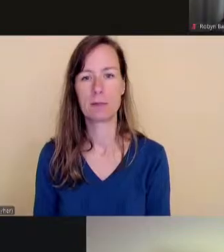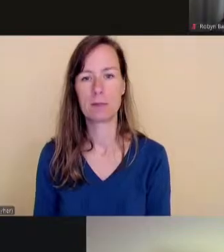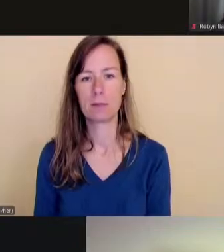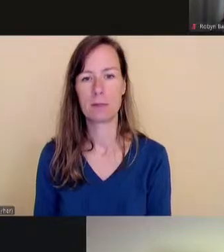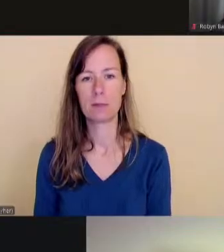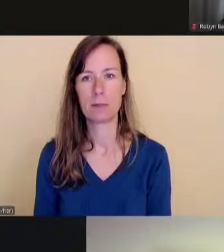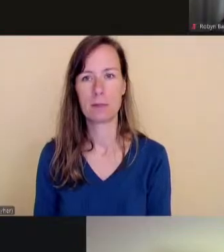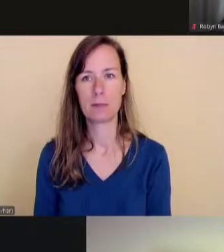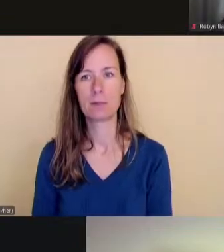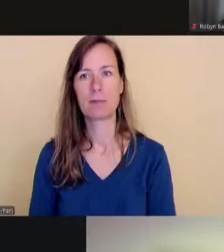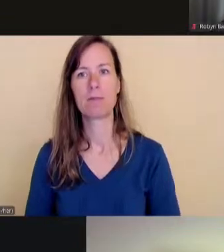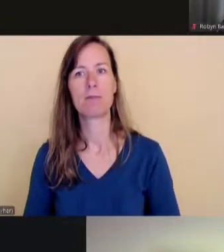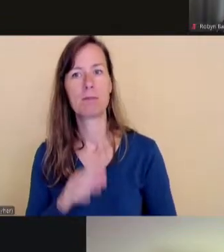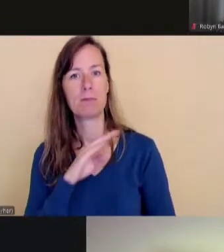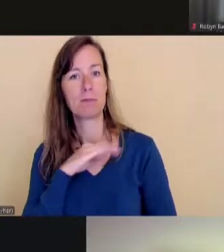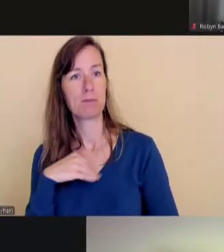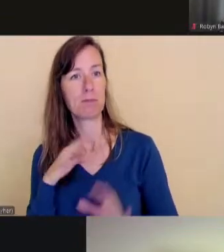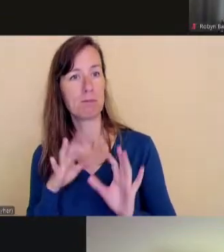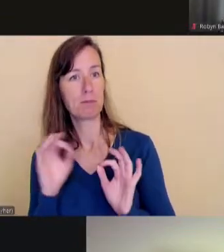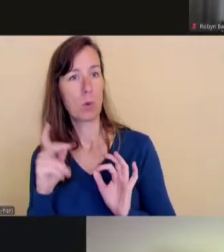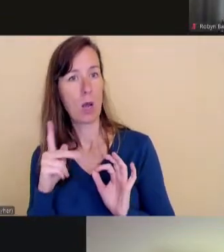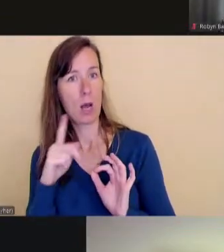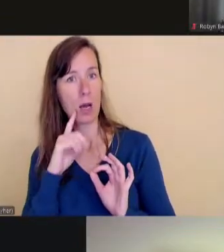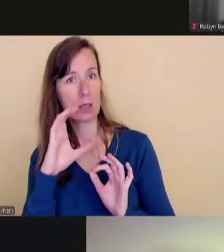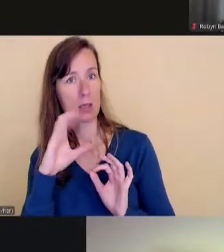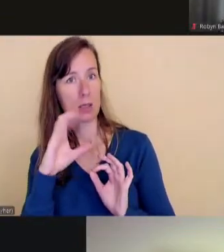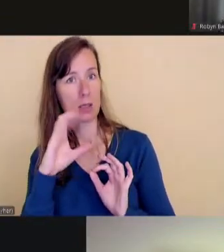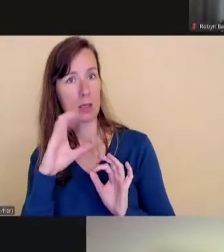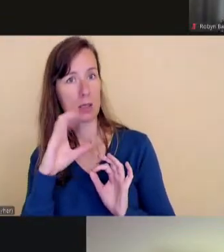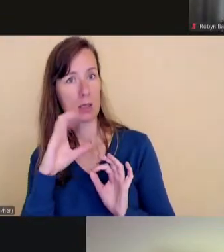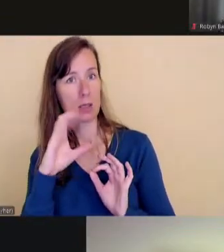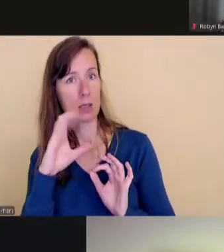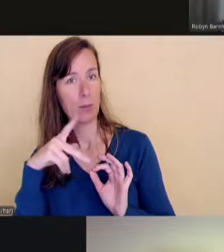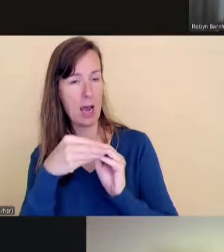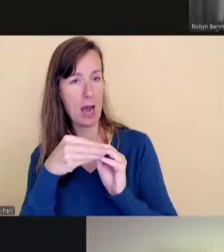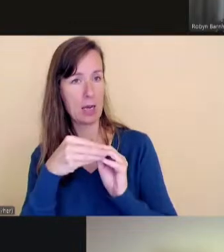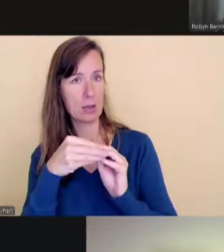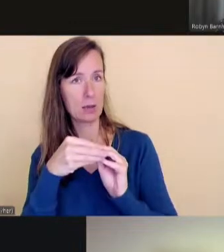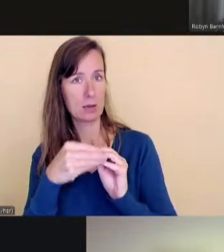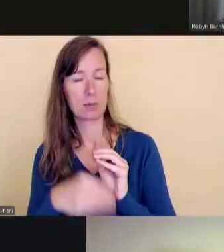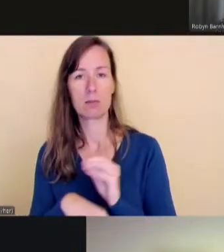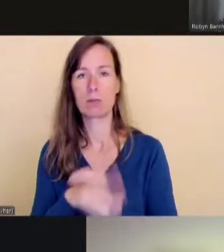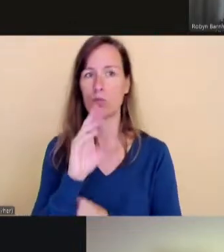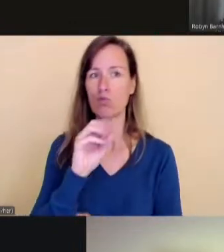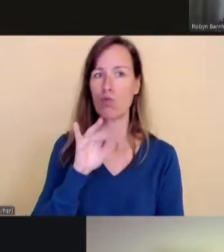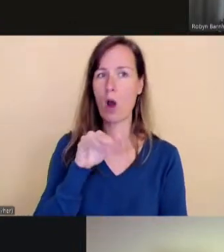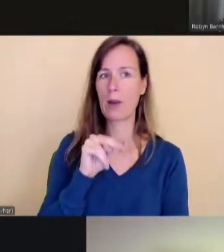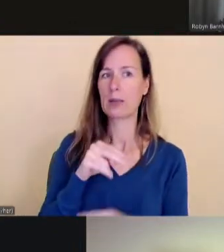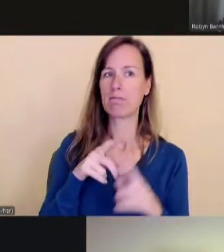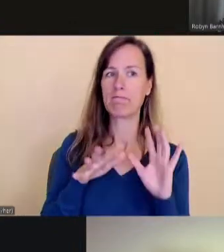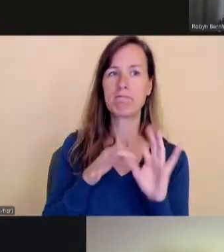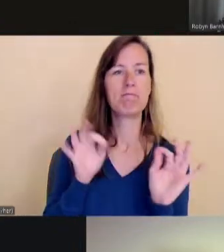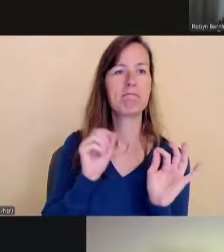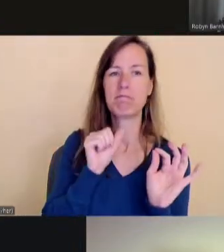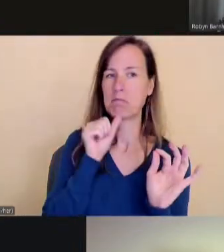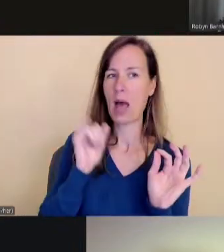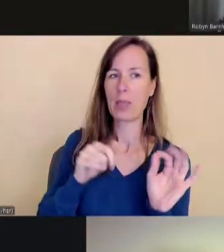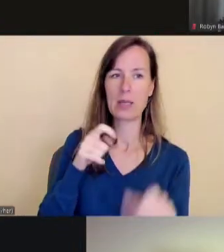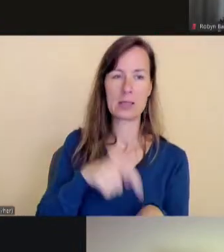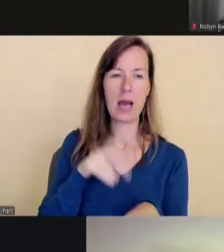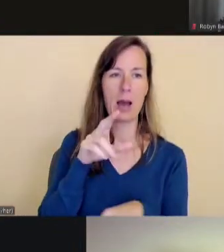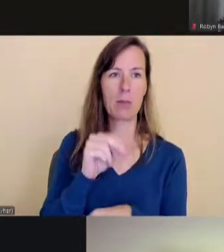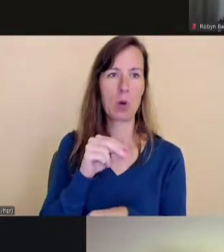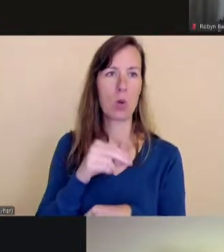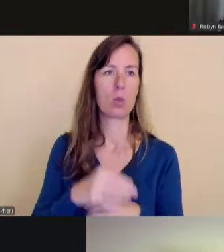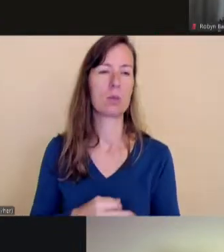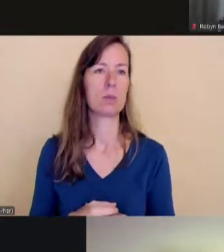Okay, CPJ, anything to add at this point? Not at this point, no. All right.